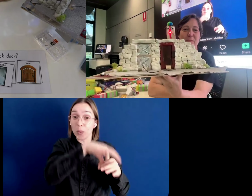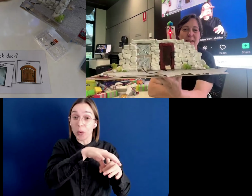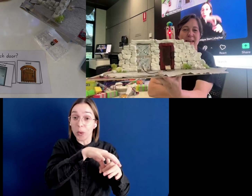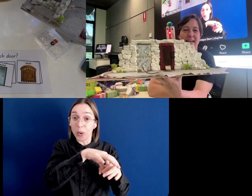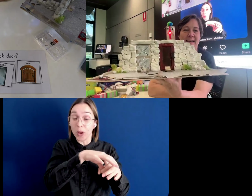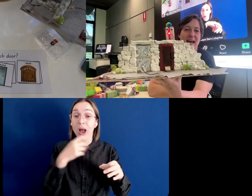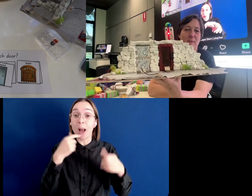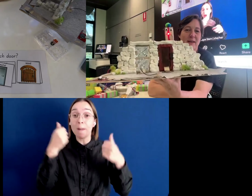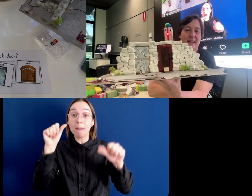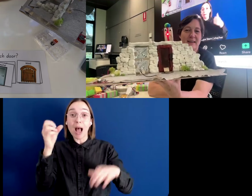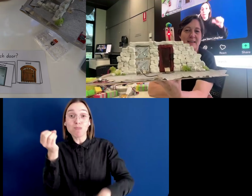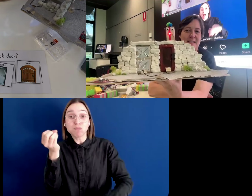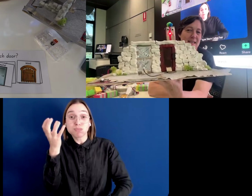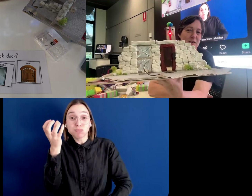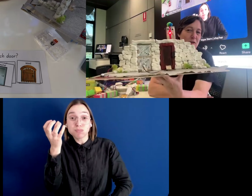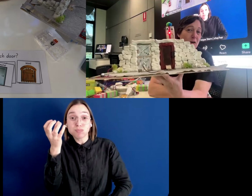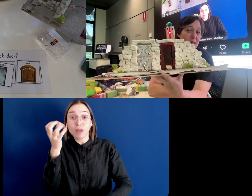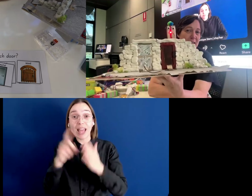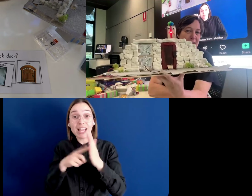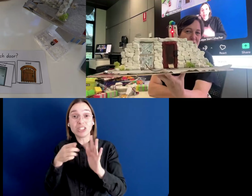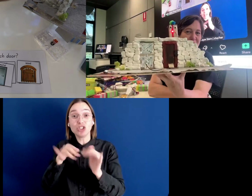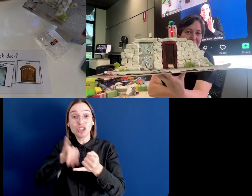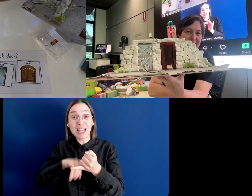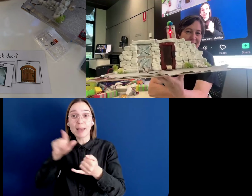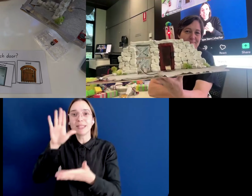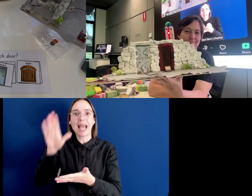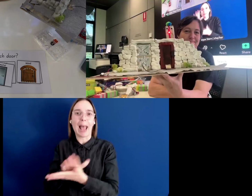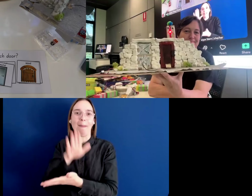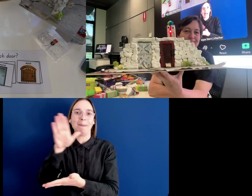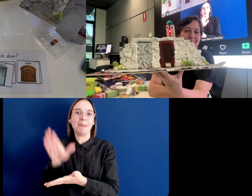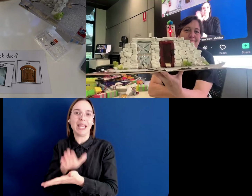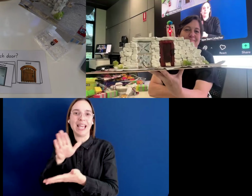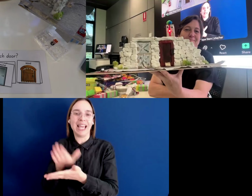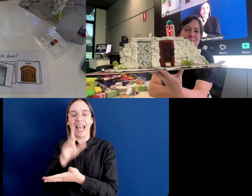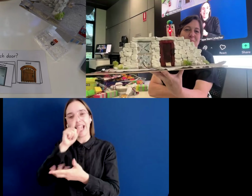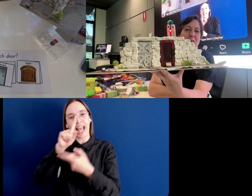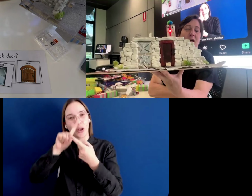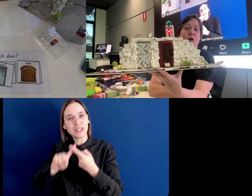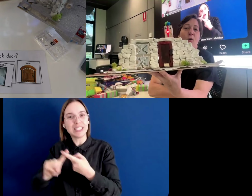so happy he lit up and he can continue on his journey.